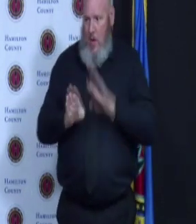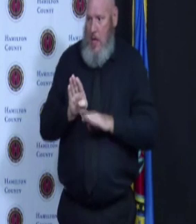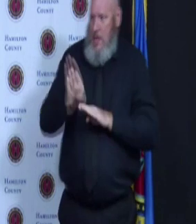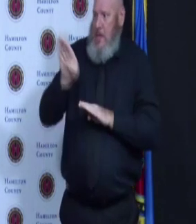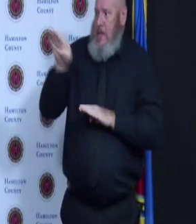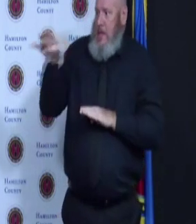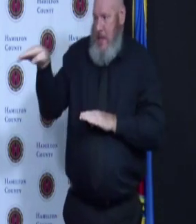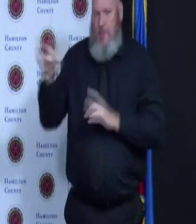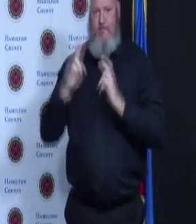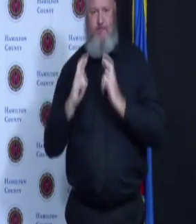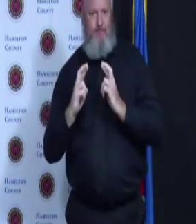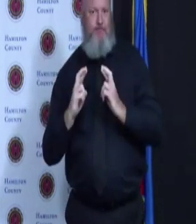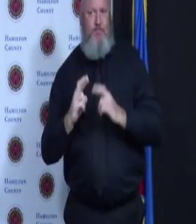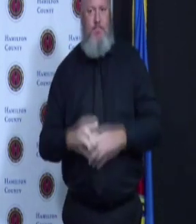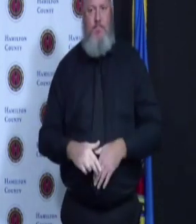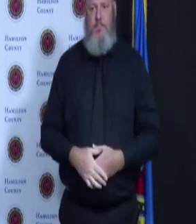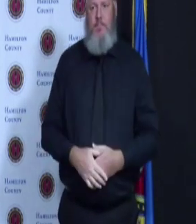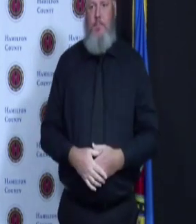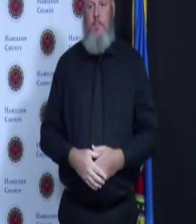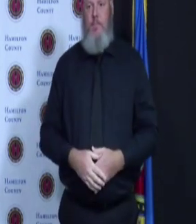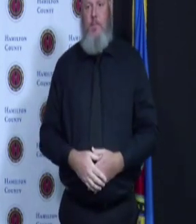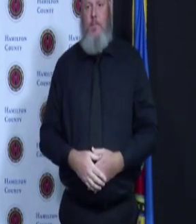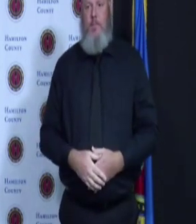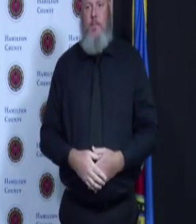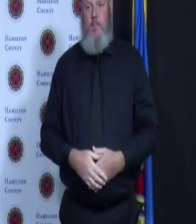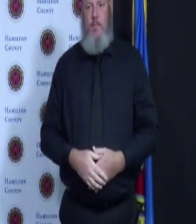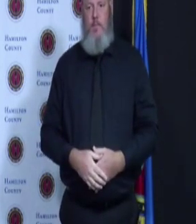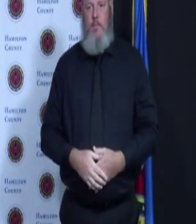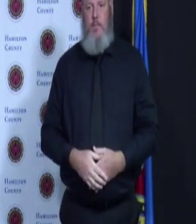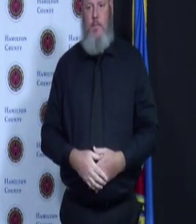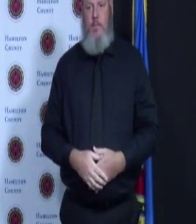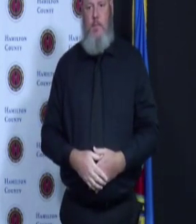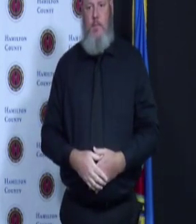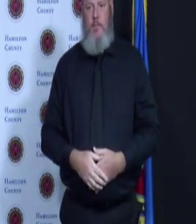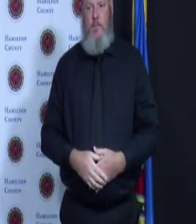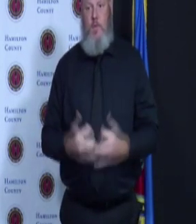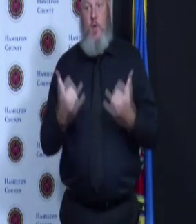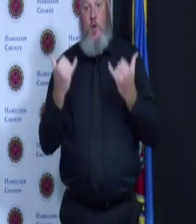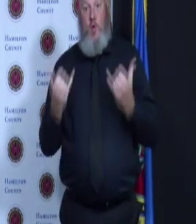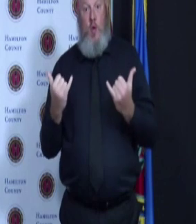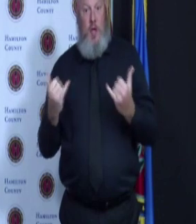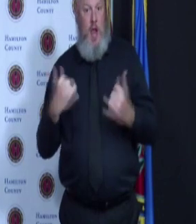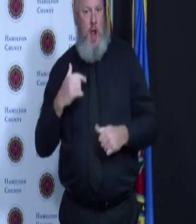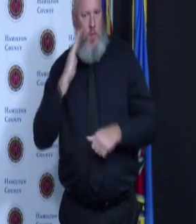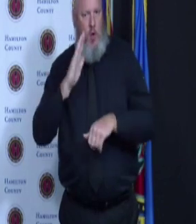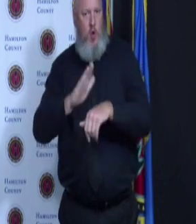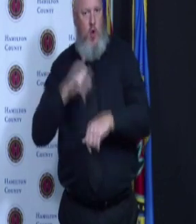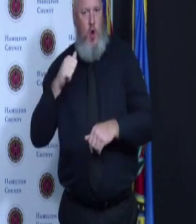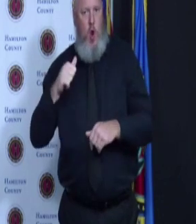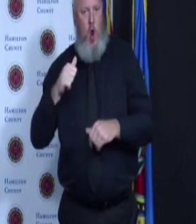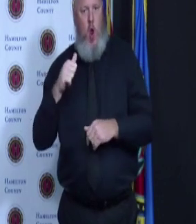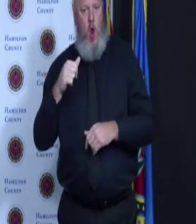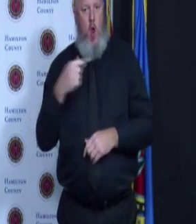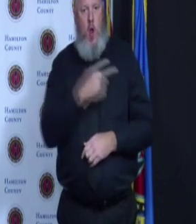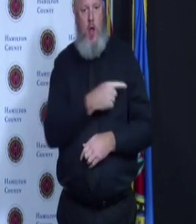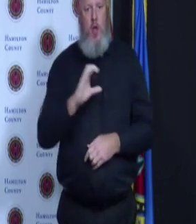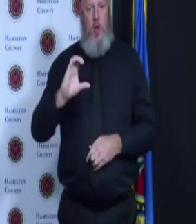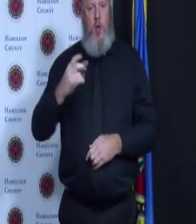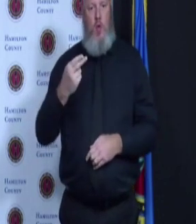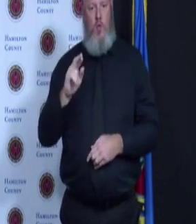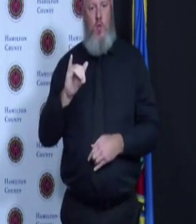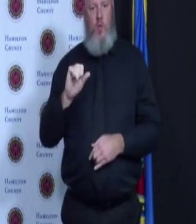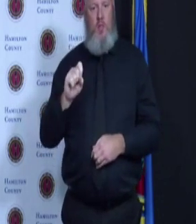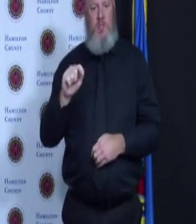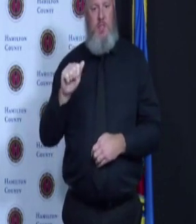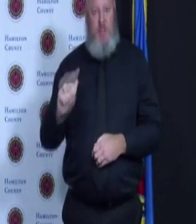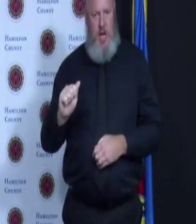today's speaker, Krista Hyson, she's the Public Information Officer from the Health Collaborative, I'd like to provide an